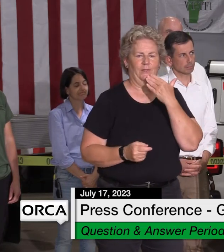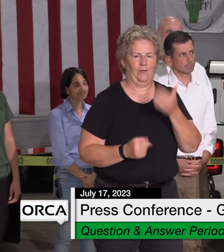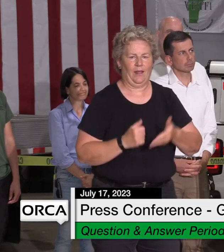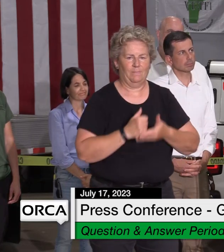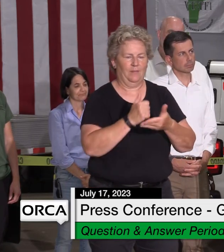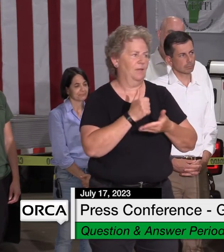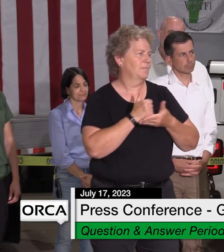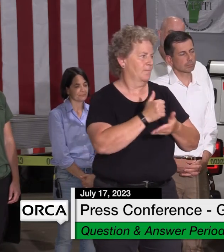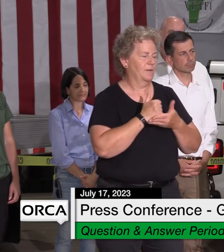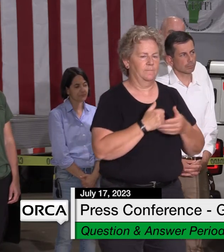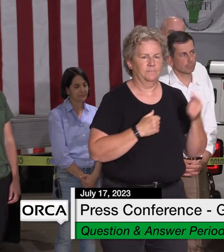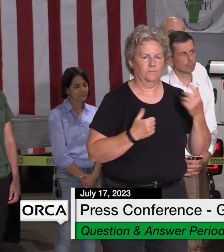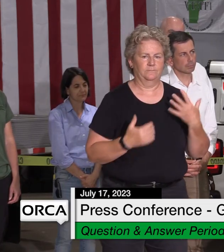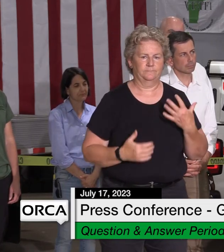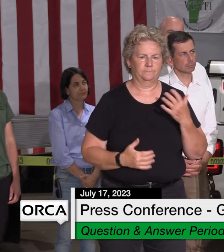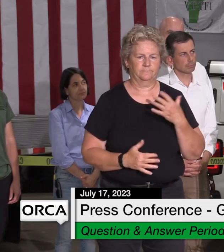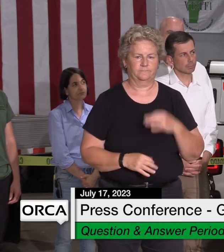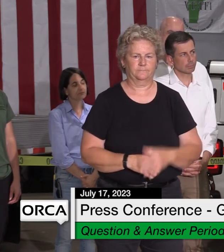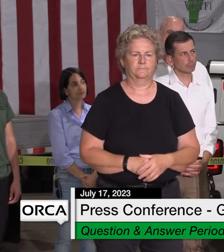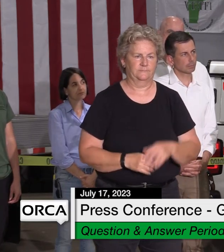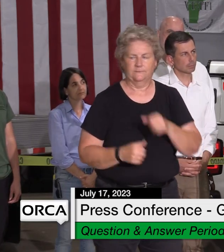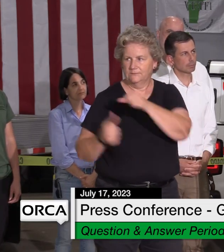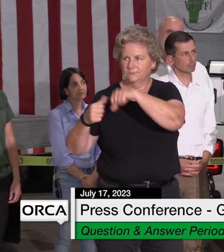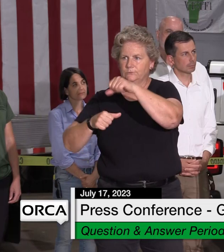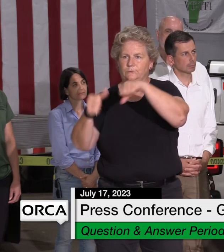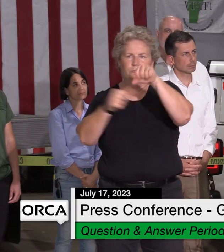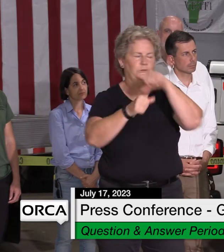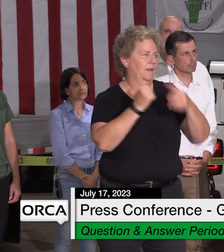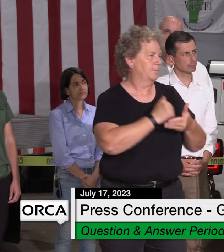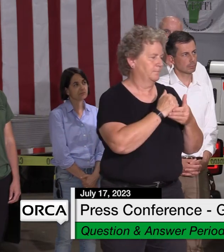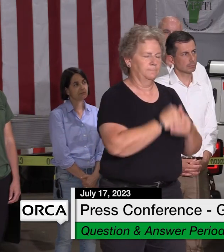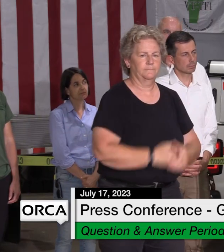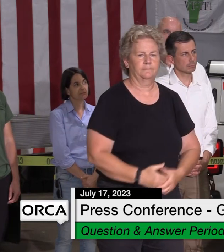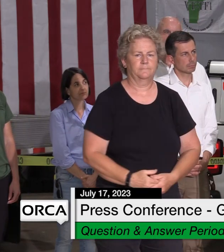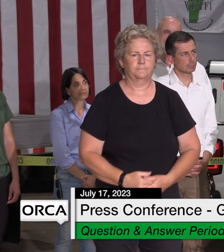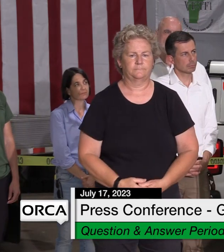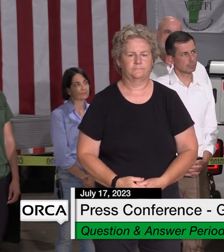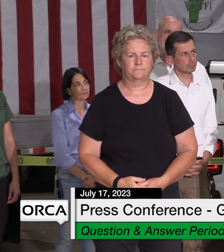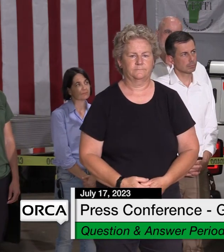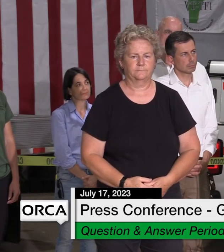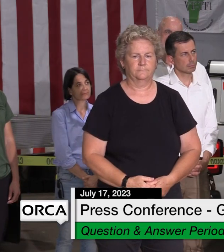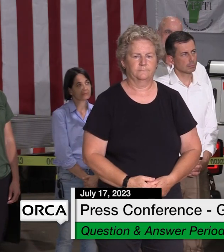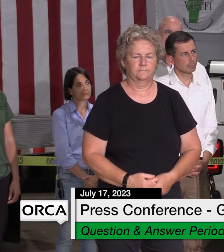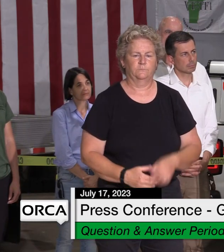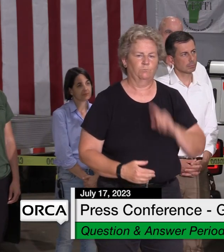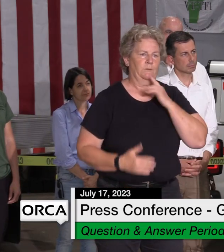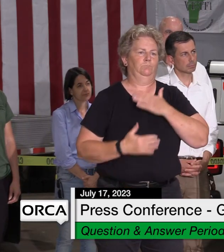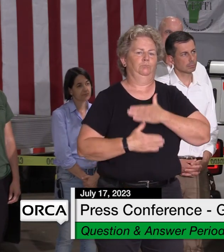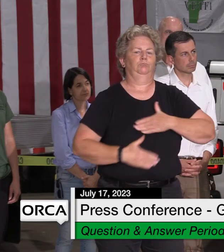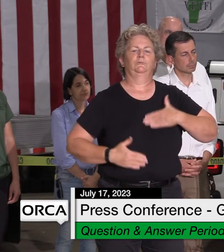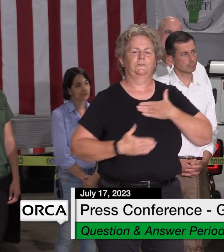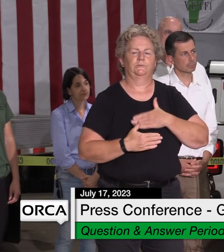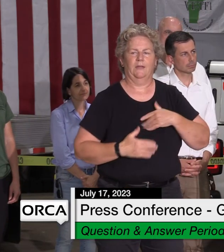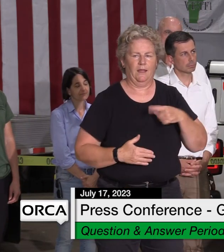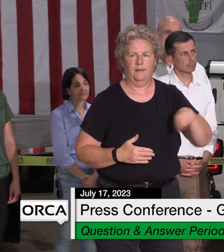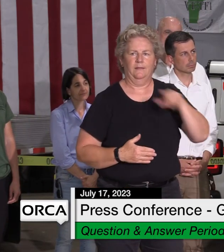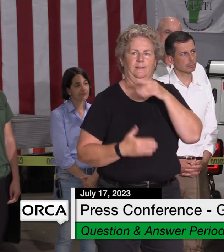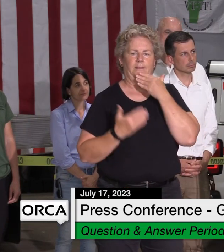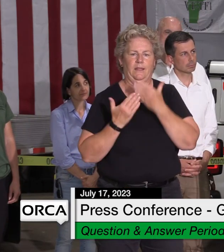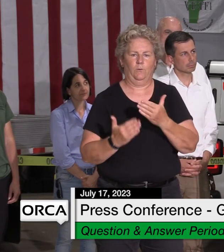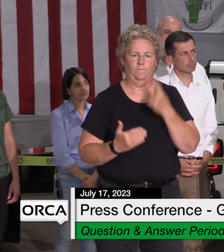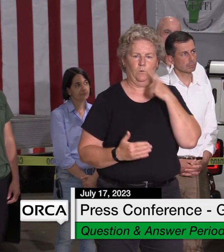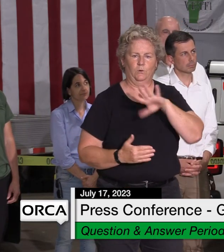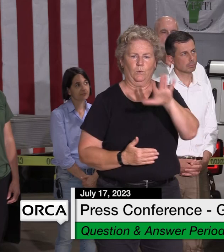willing to help others get through their difficulties. So again, it says a lot about Vermont,